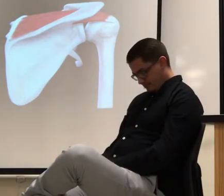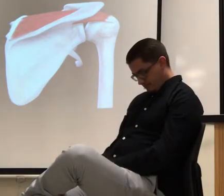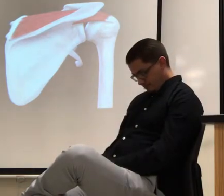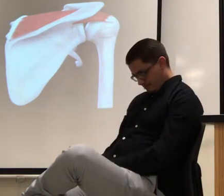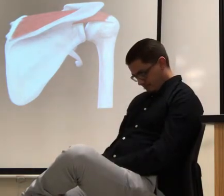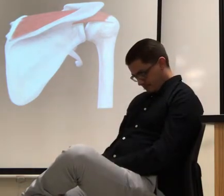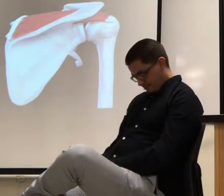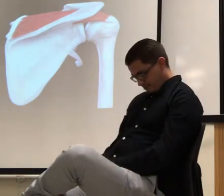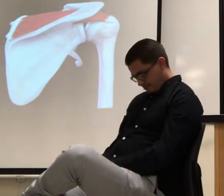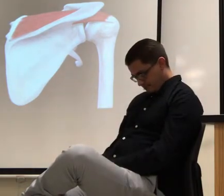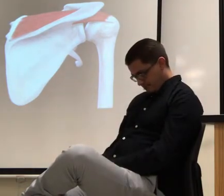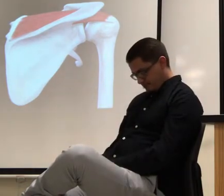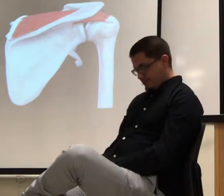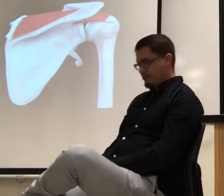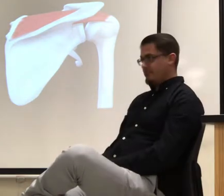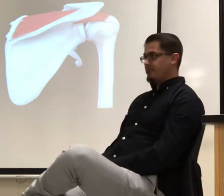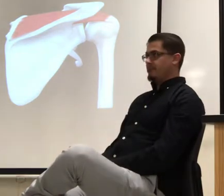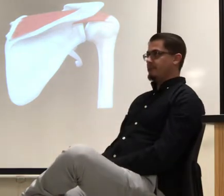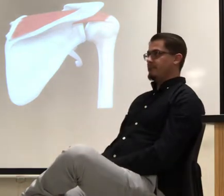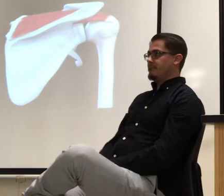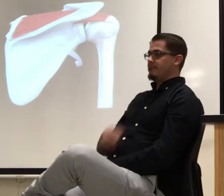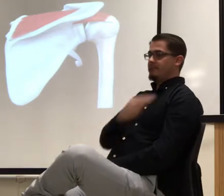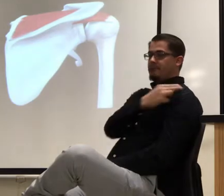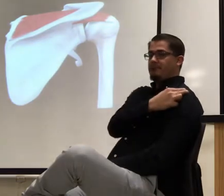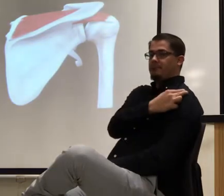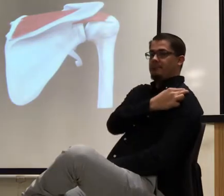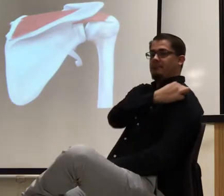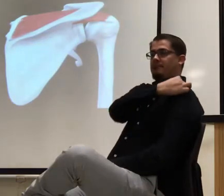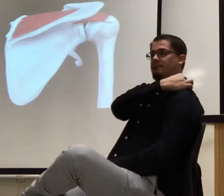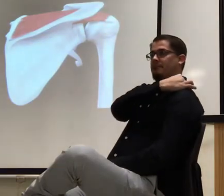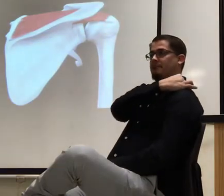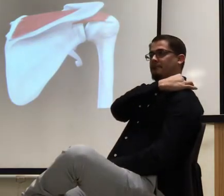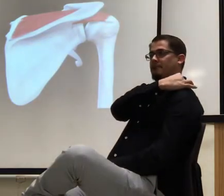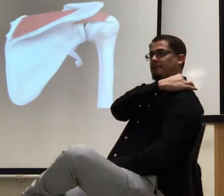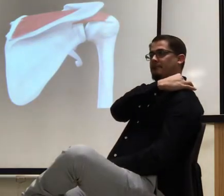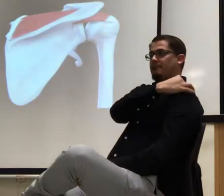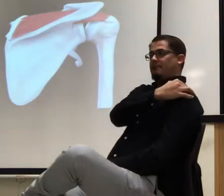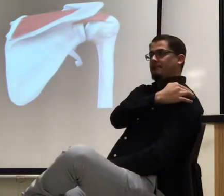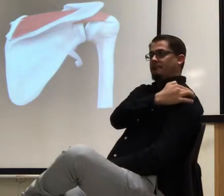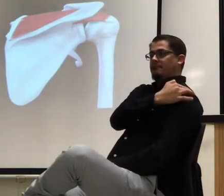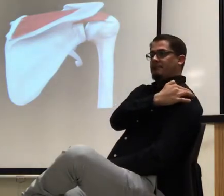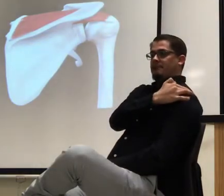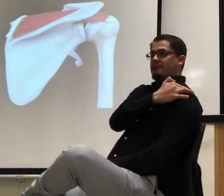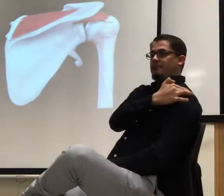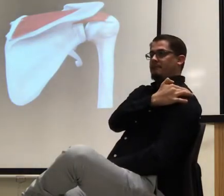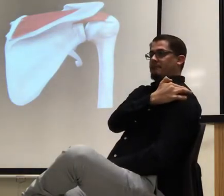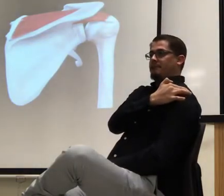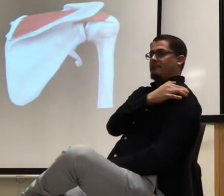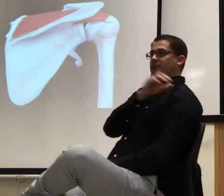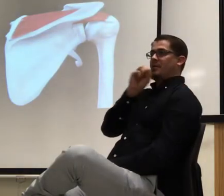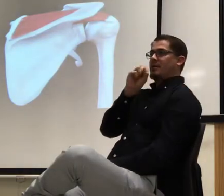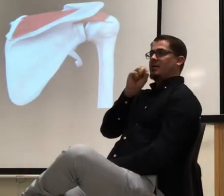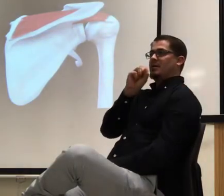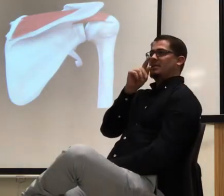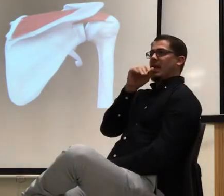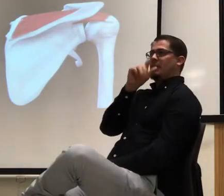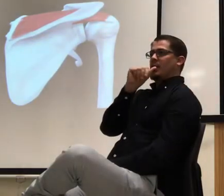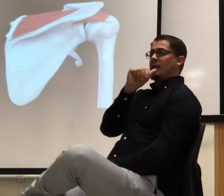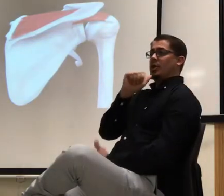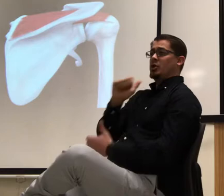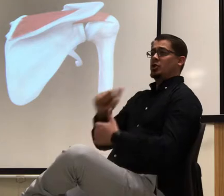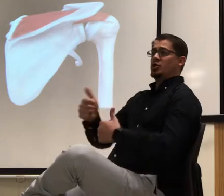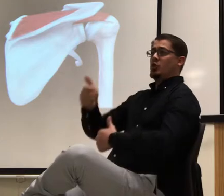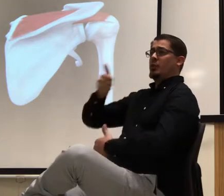Remember, that's that space in the scapula that's superior to the spine. So to